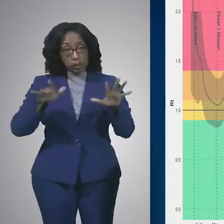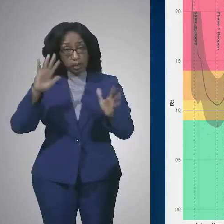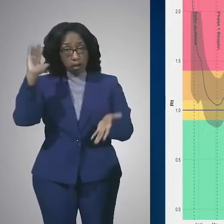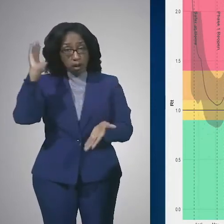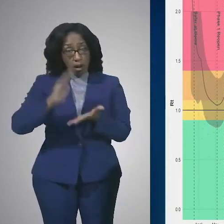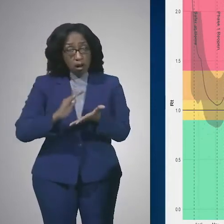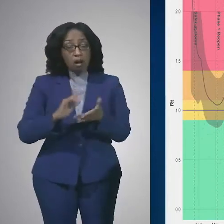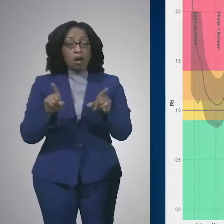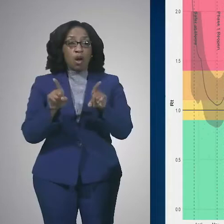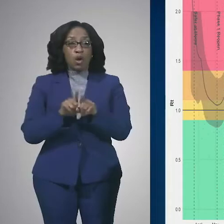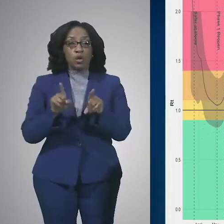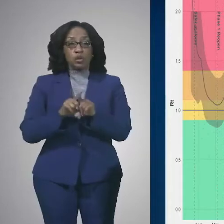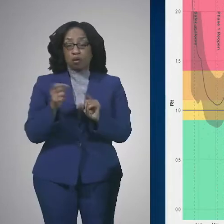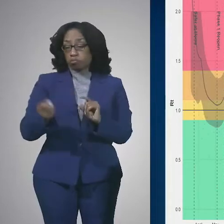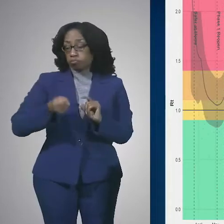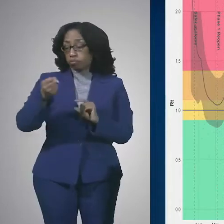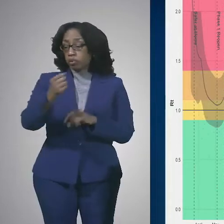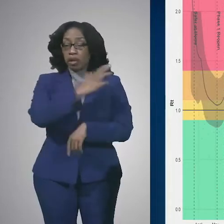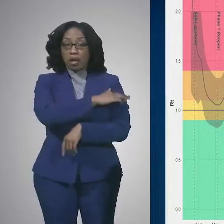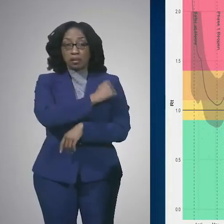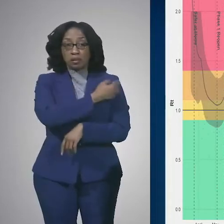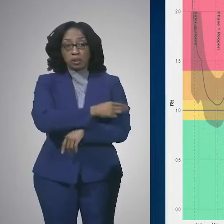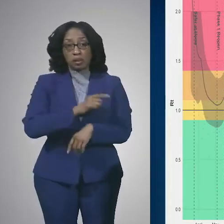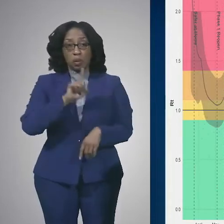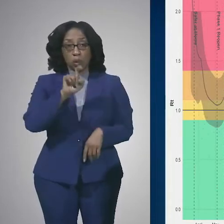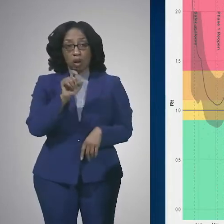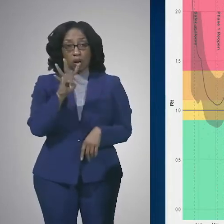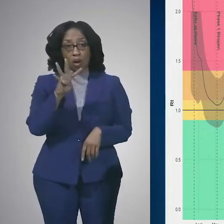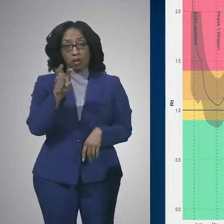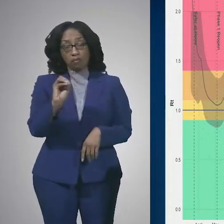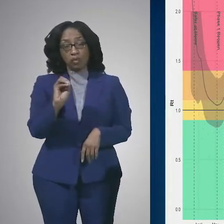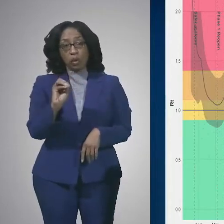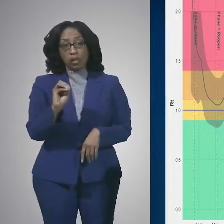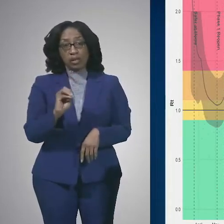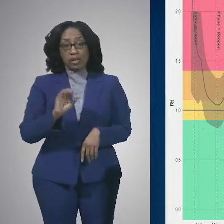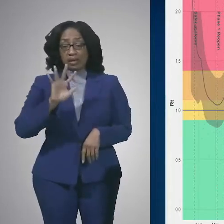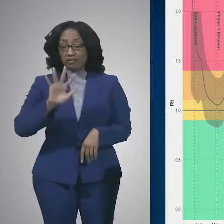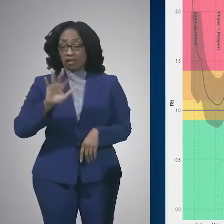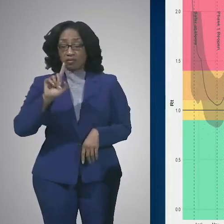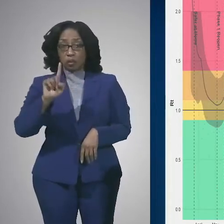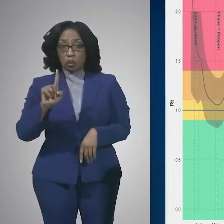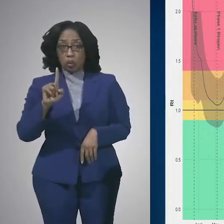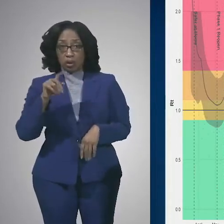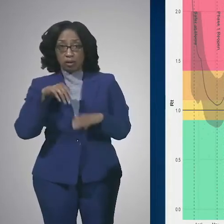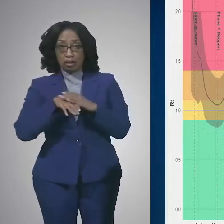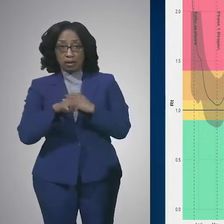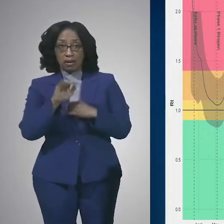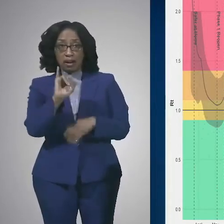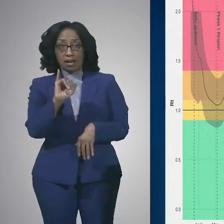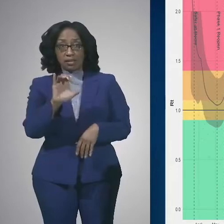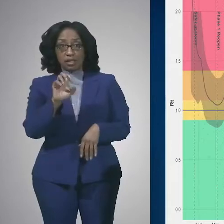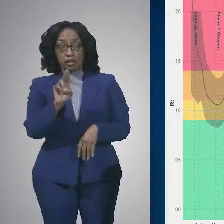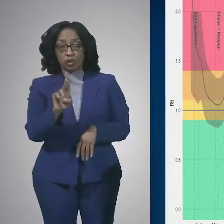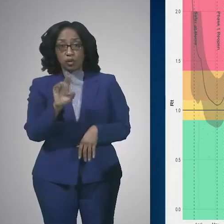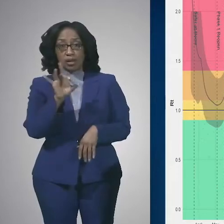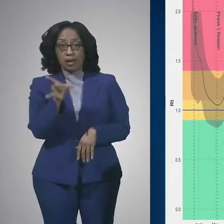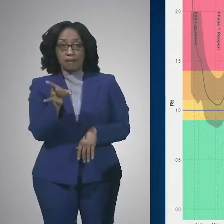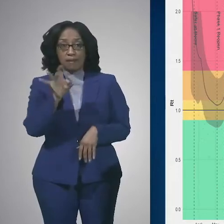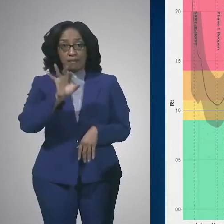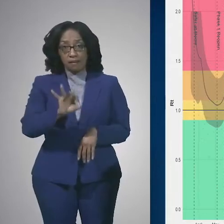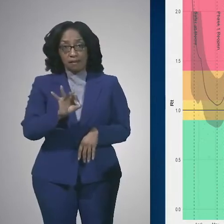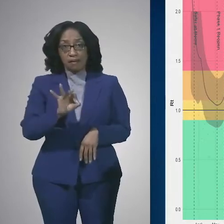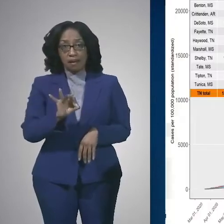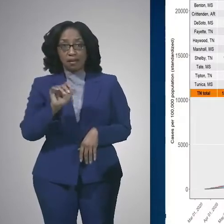Total COVID-19 hospitalizations today are 140, with 51 in the ICUs and 89 in acute